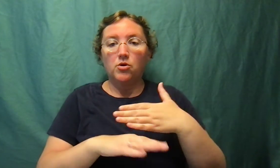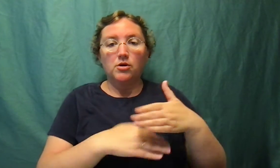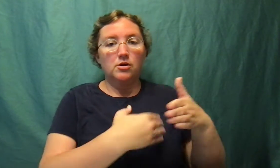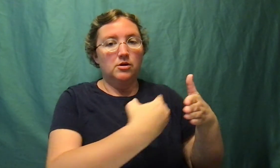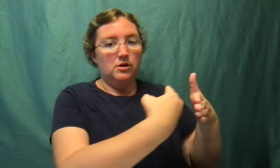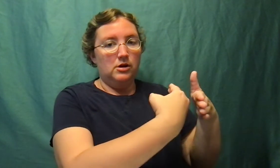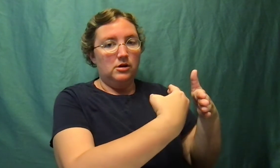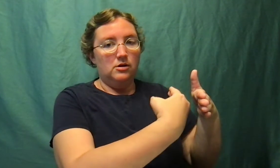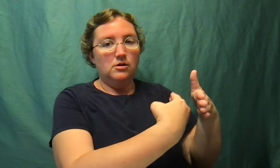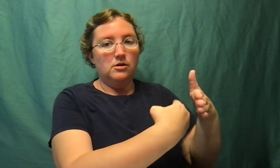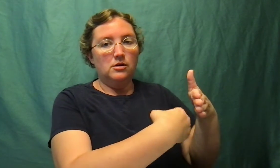born.